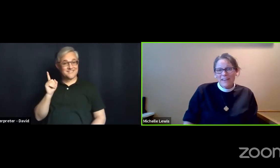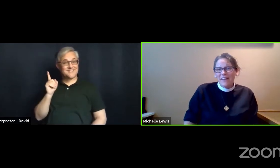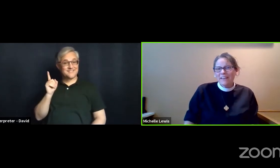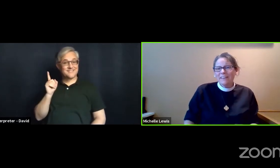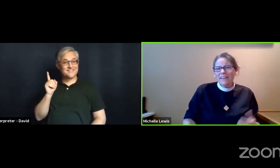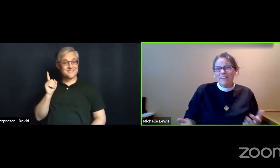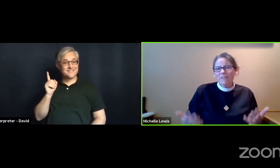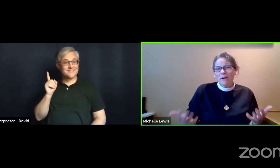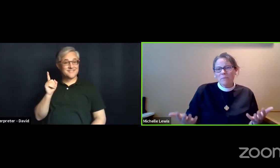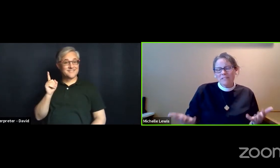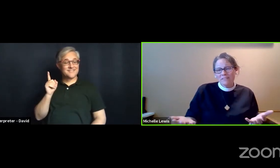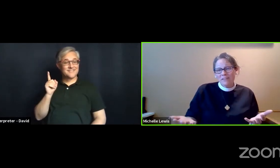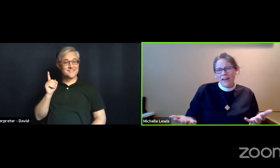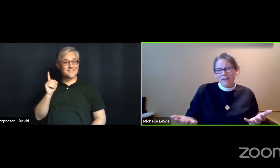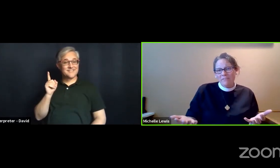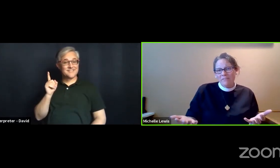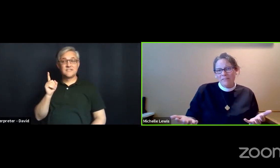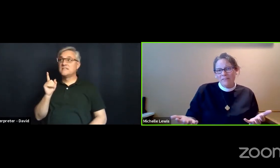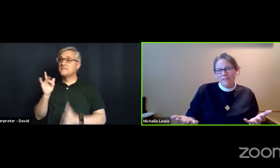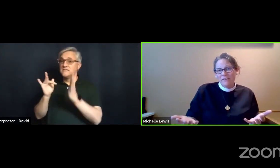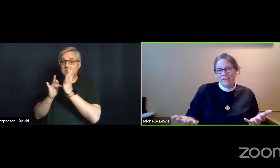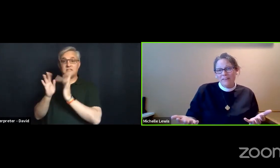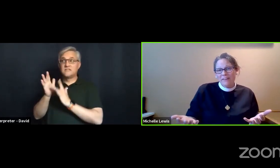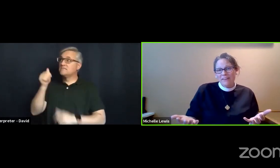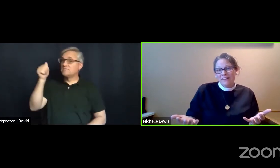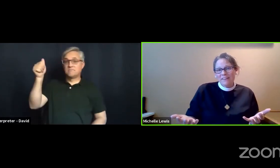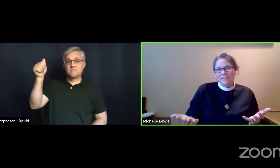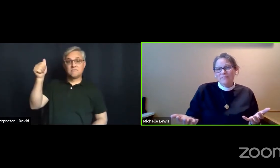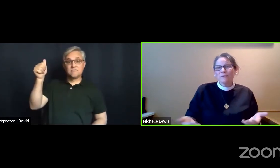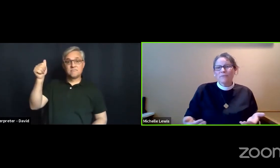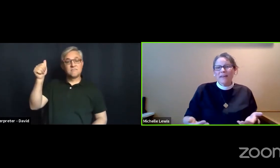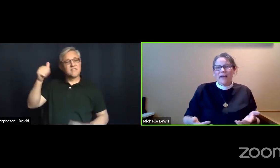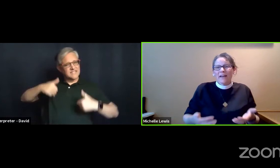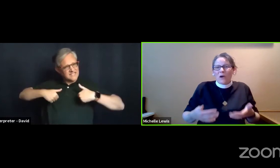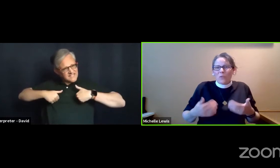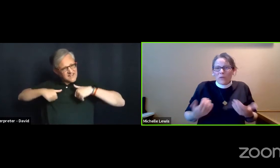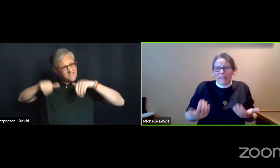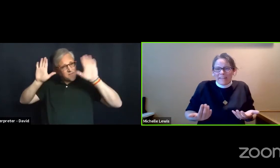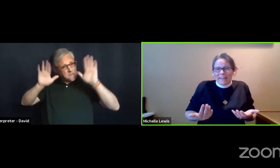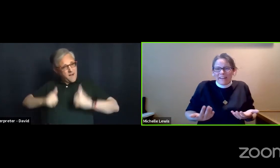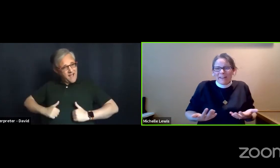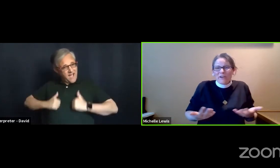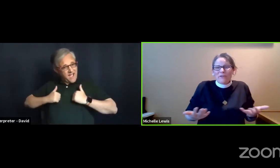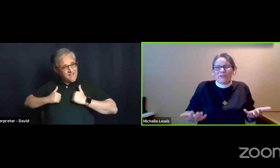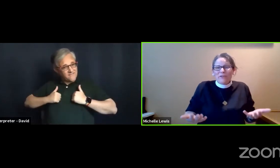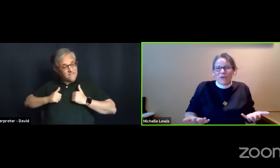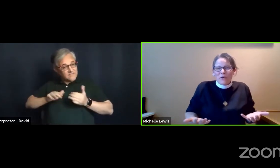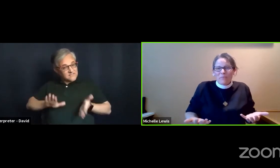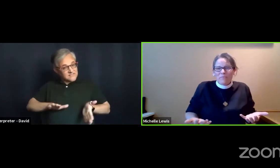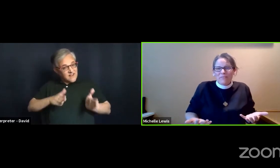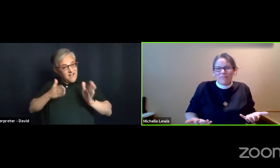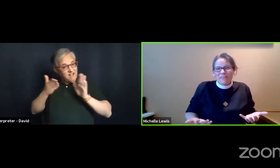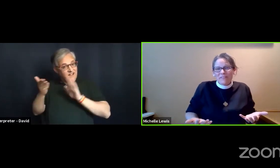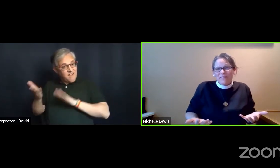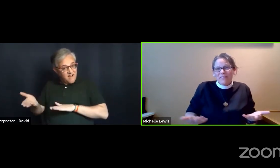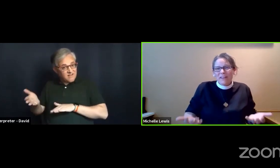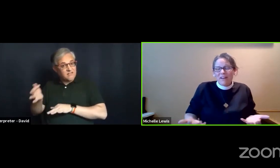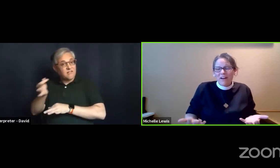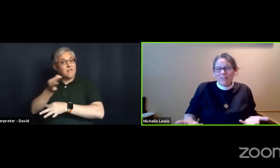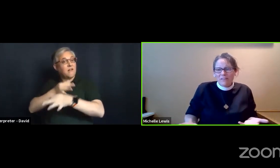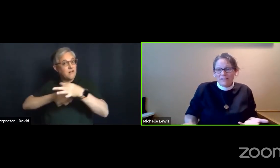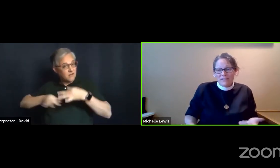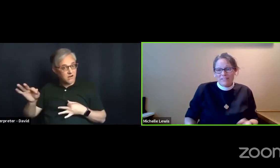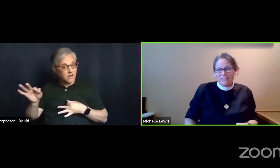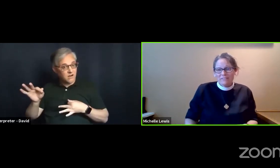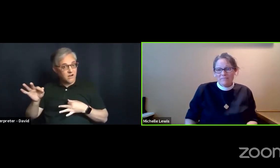Jesus gave up his life so that we could know that